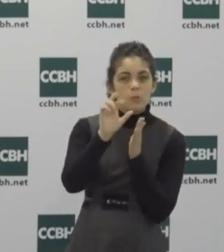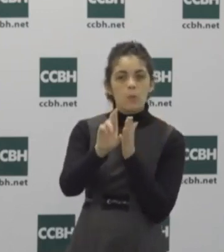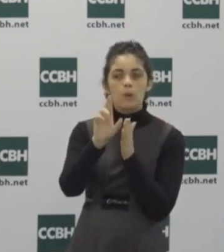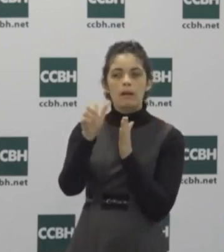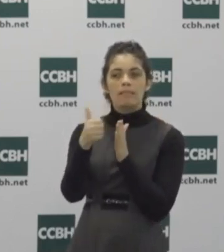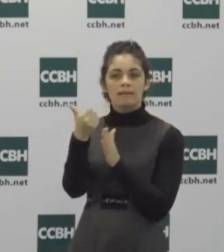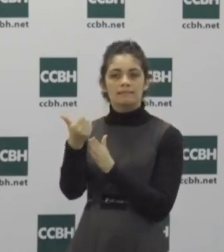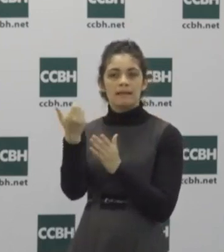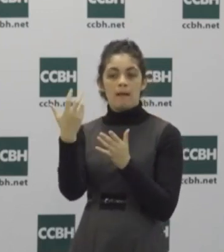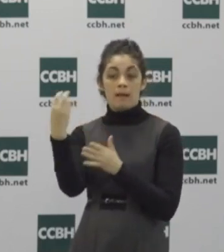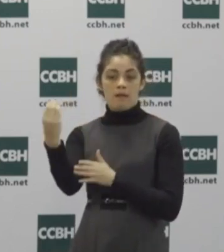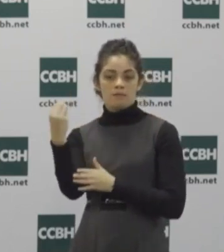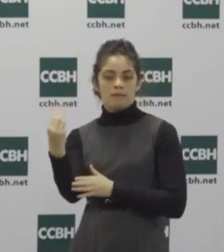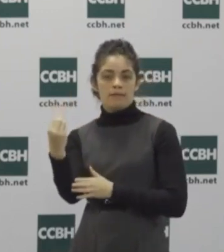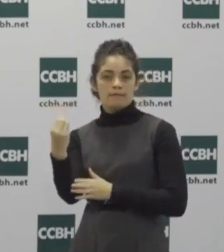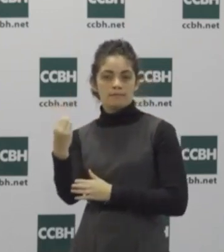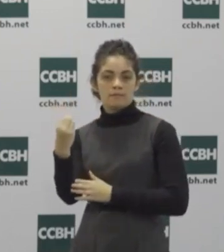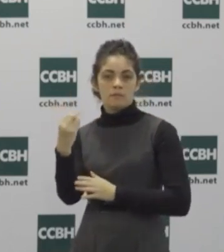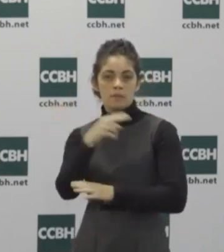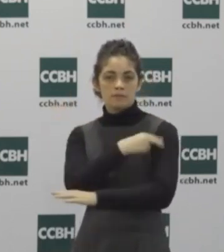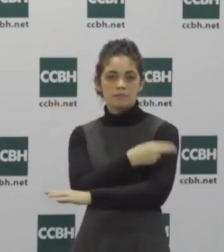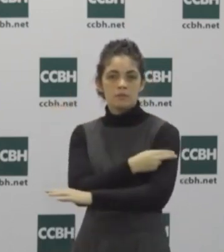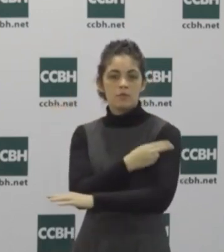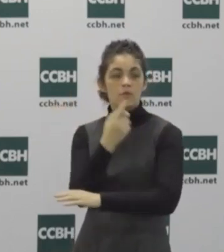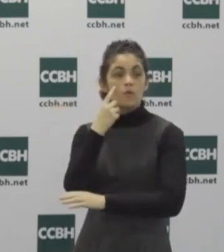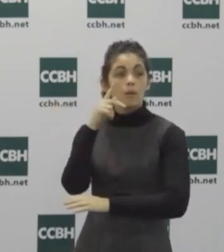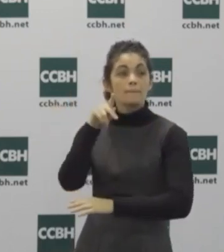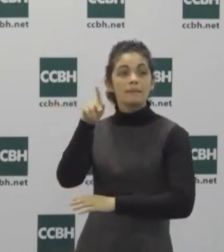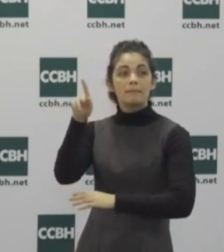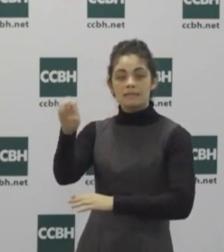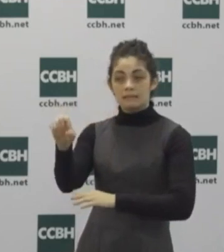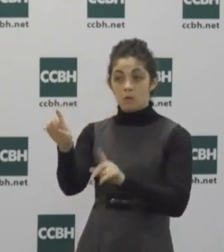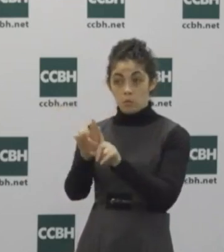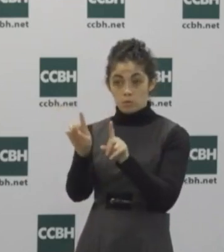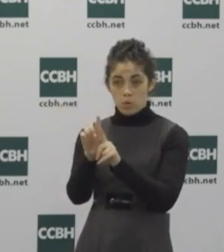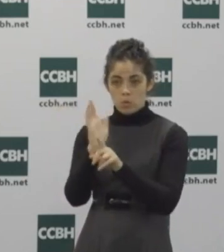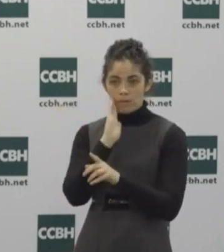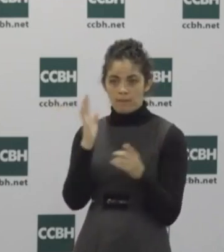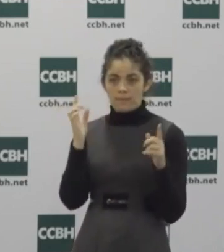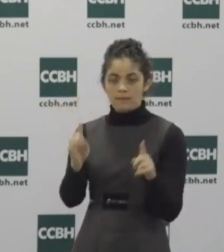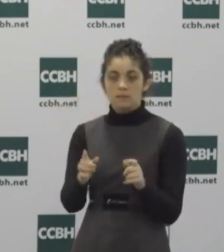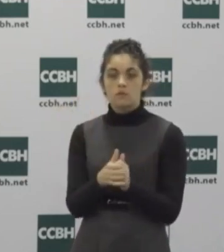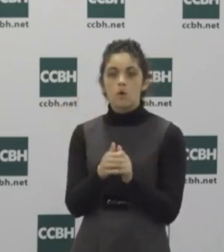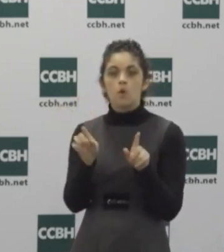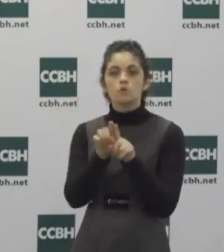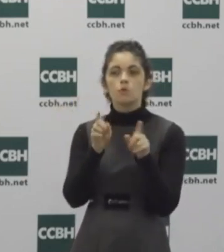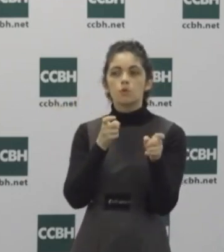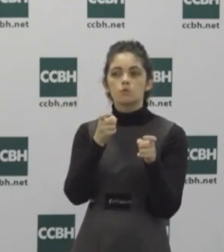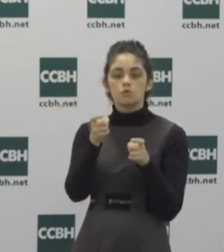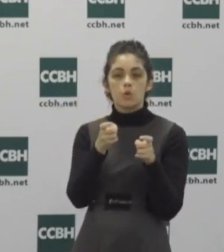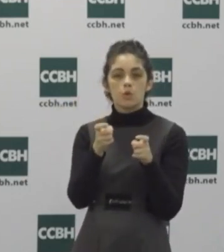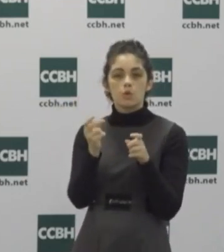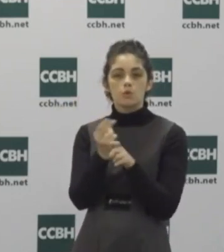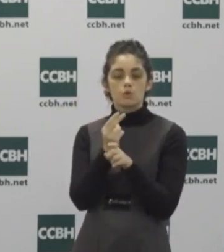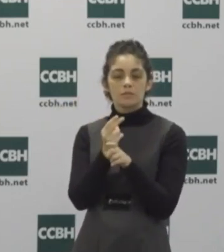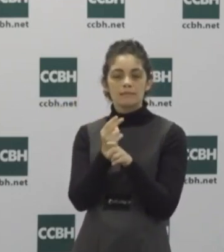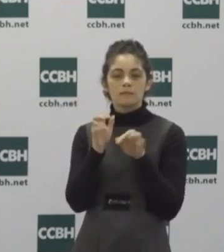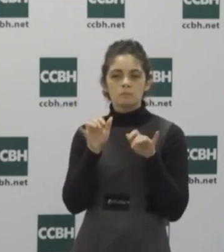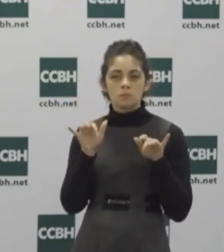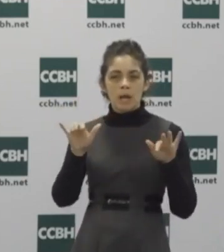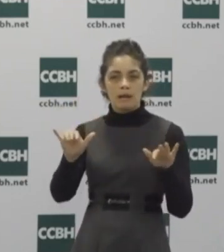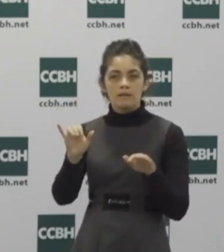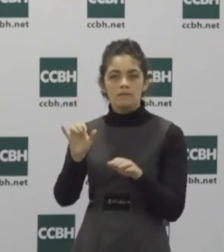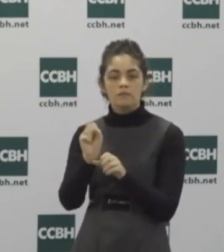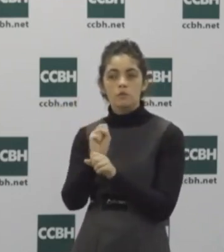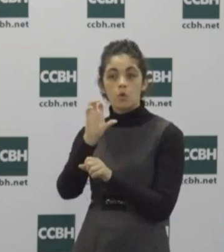surgeries, following the existing guidance on personal protective equipment and other controls to reduce transmission. So this